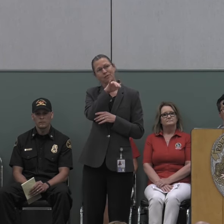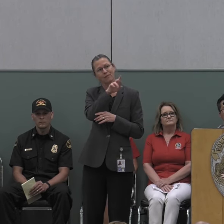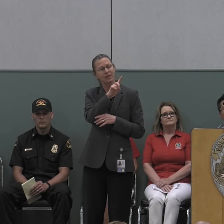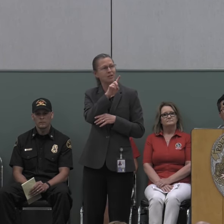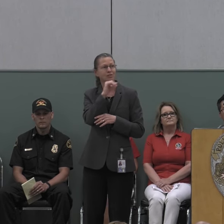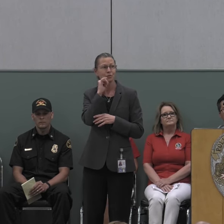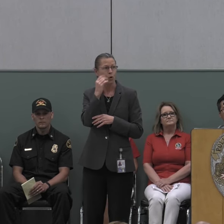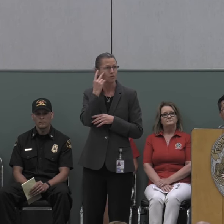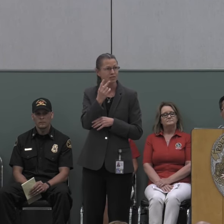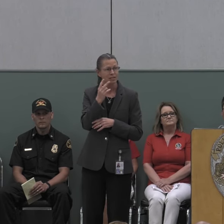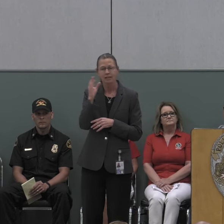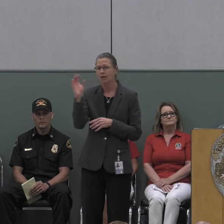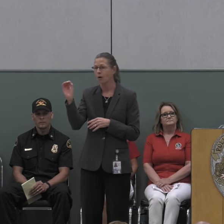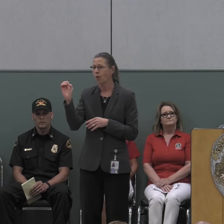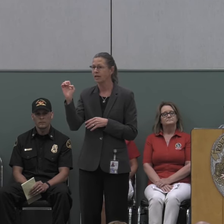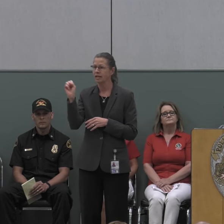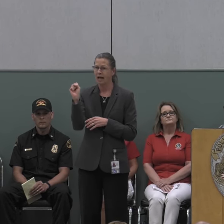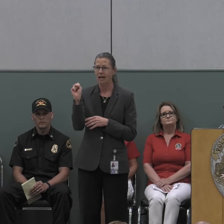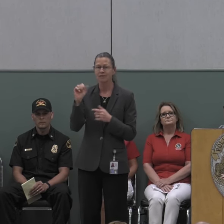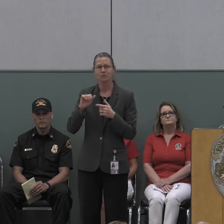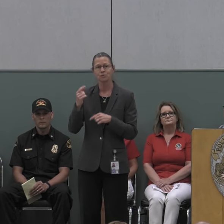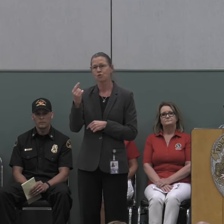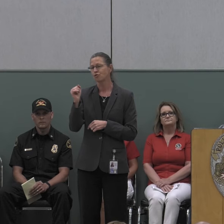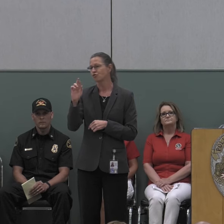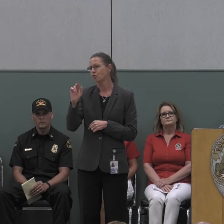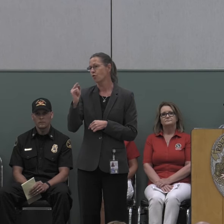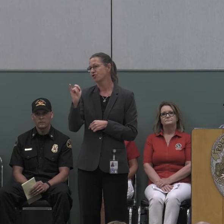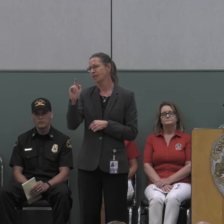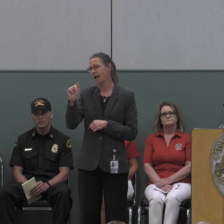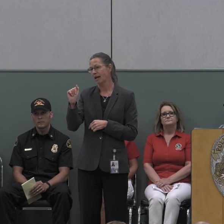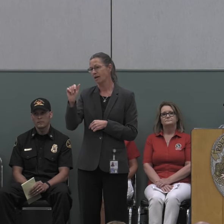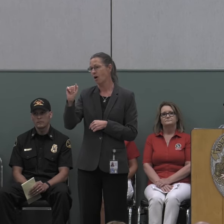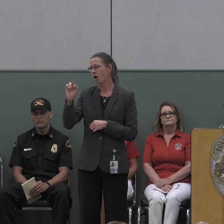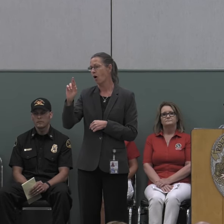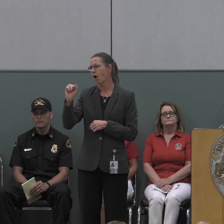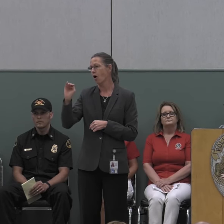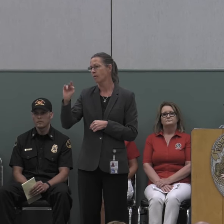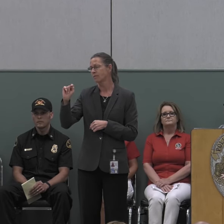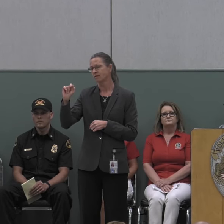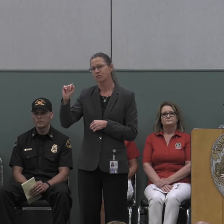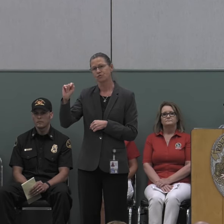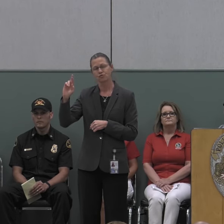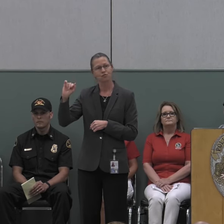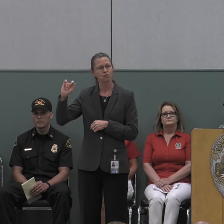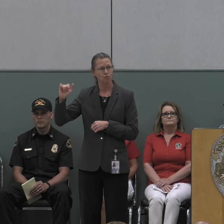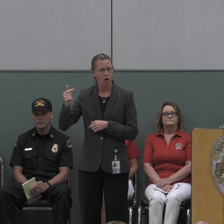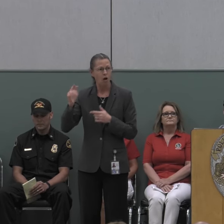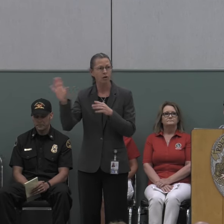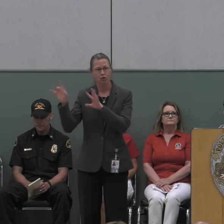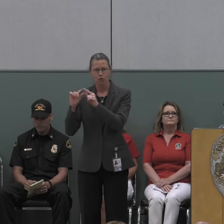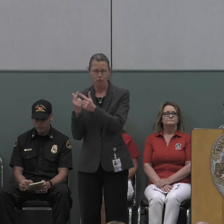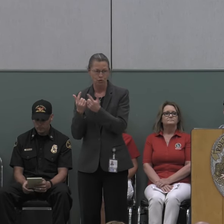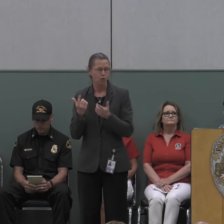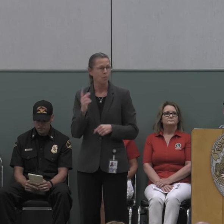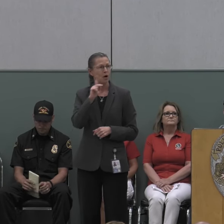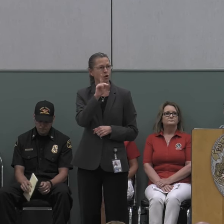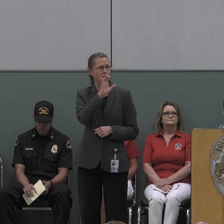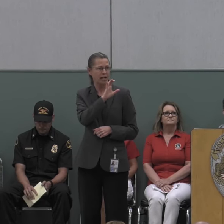to Georgiana Armstrong and her group, Kern County Board of Supervisors over